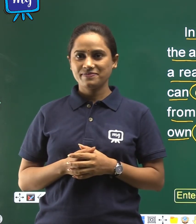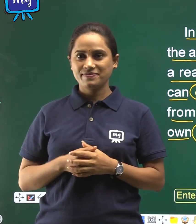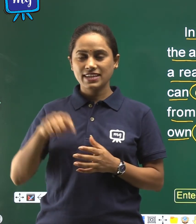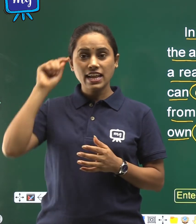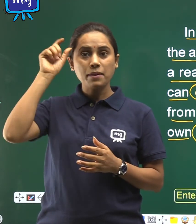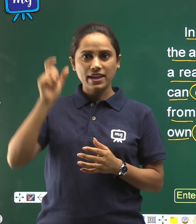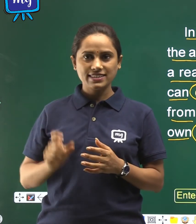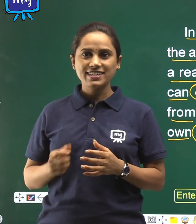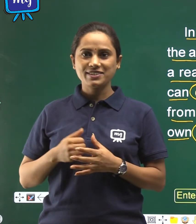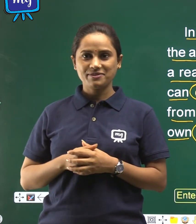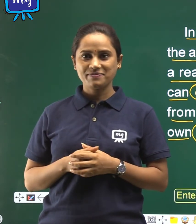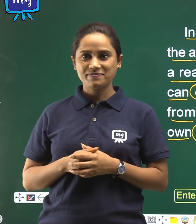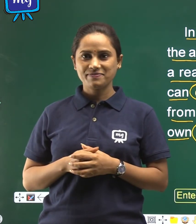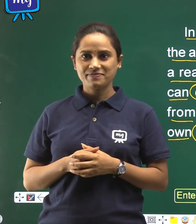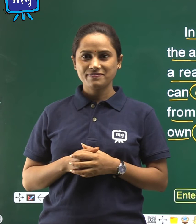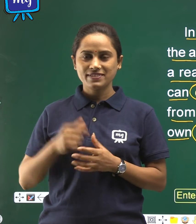Imagination,